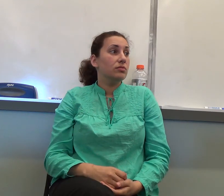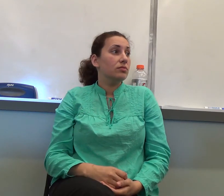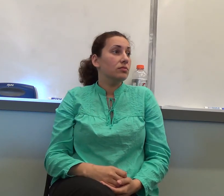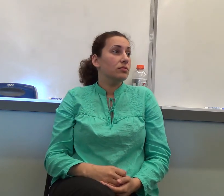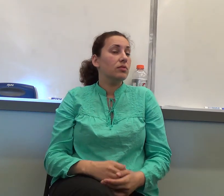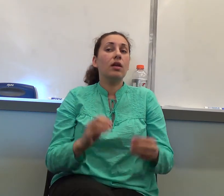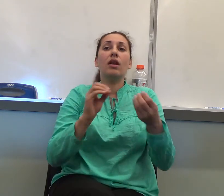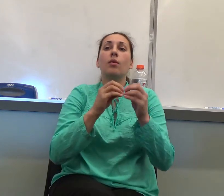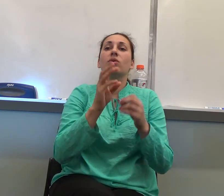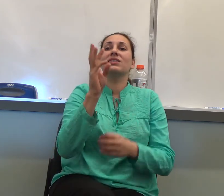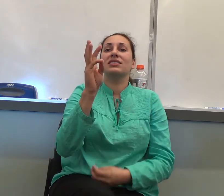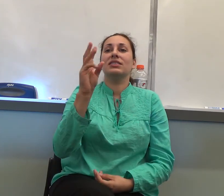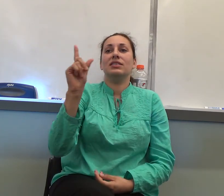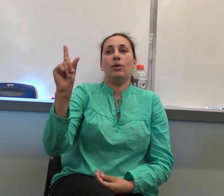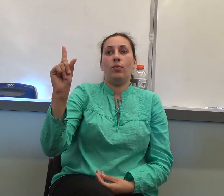61? 61?